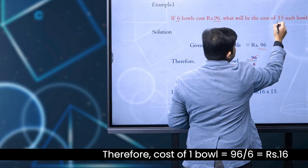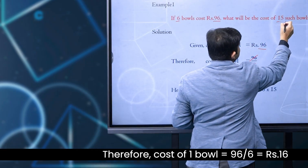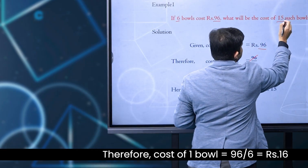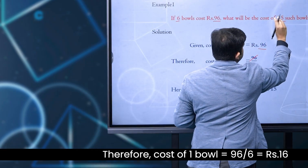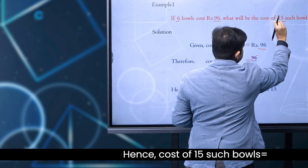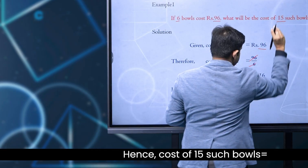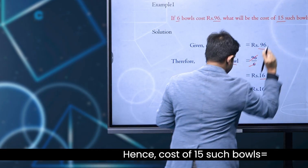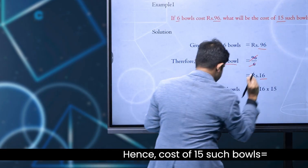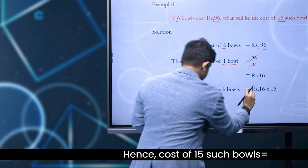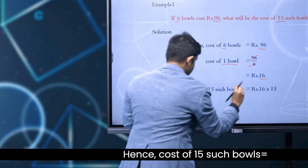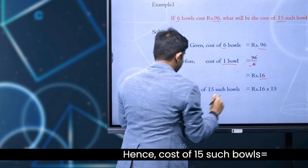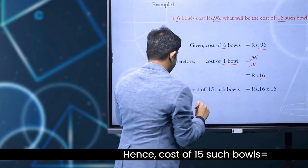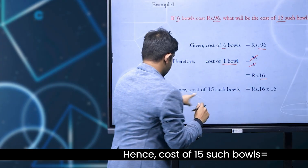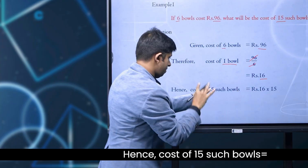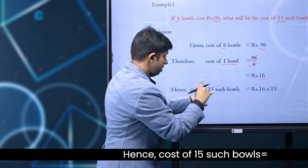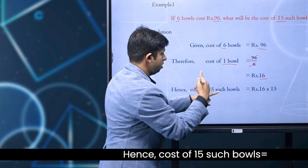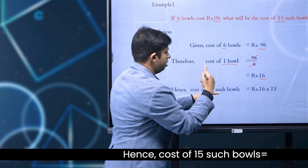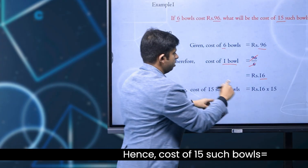Hence, cost of 15 such bowls is equal to